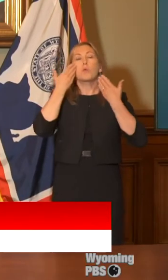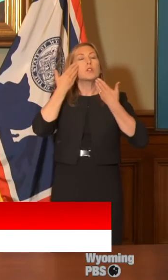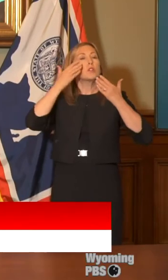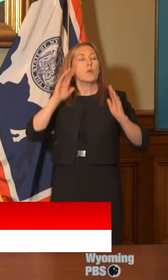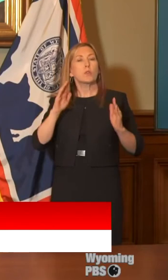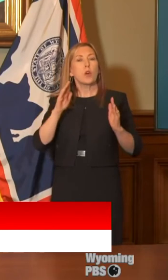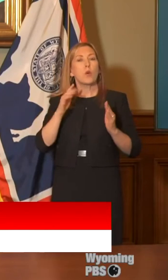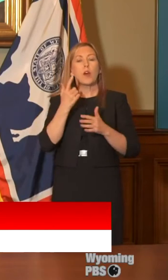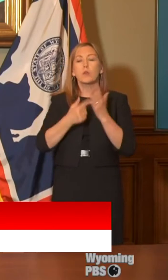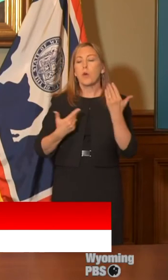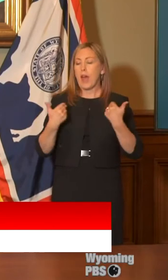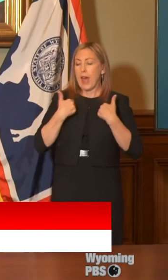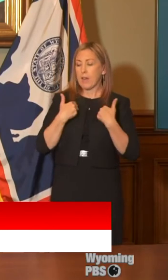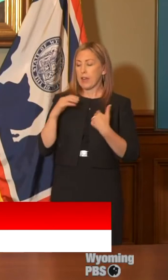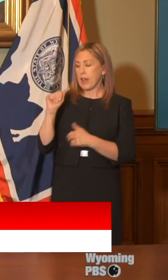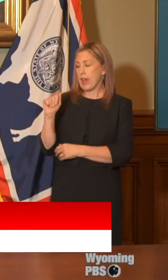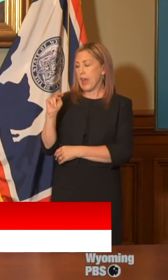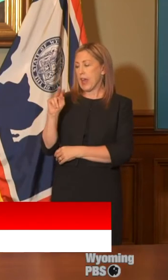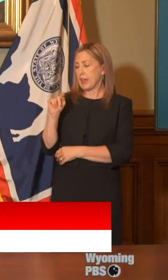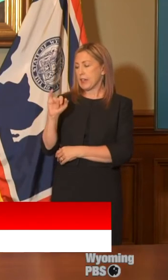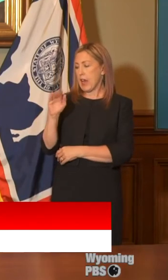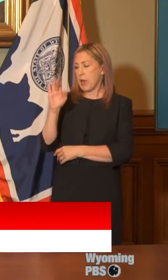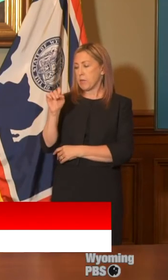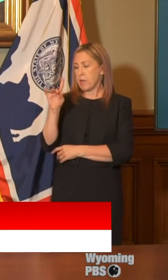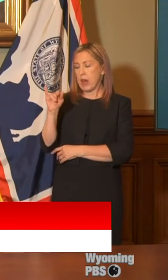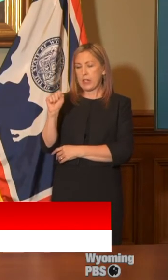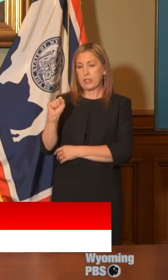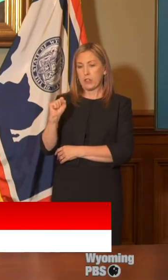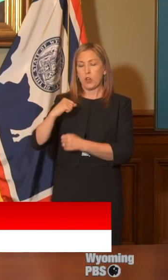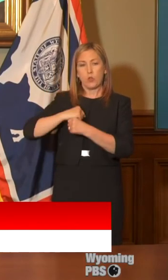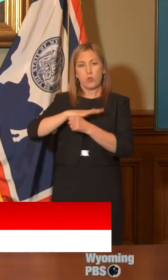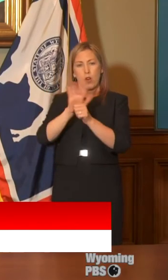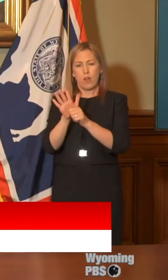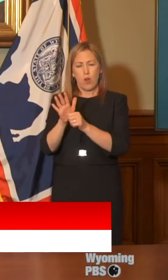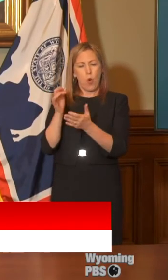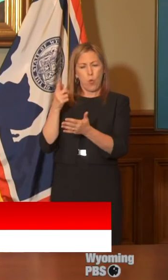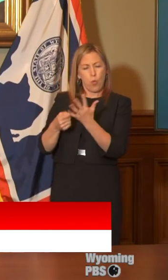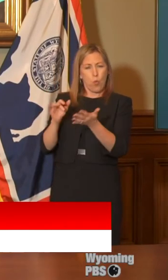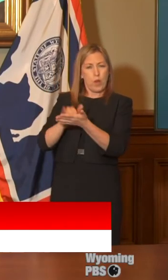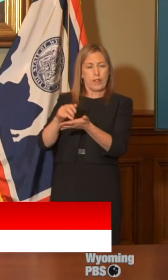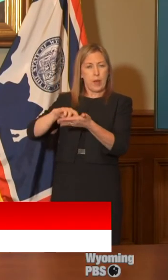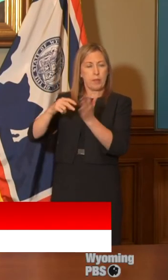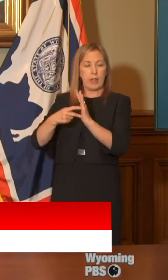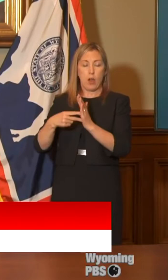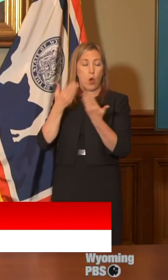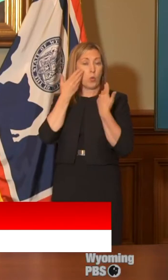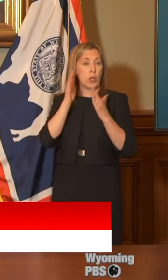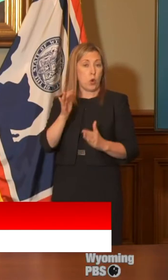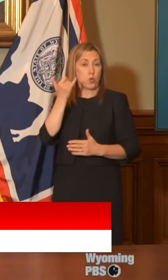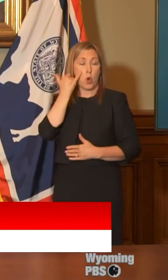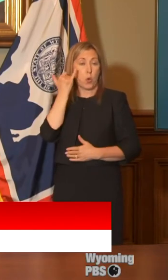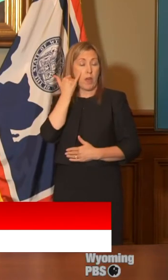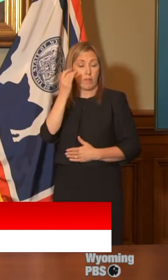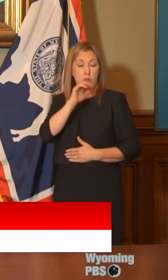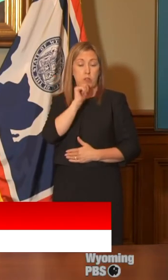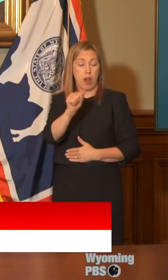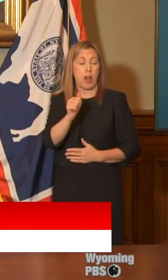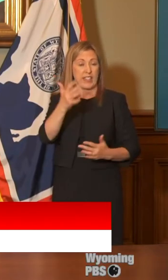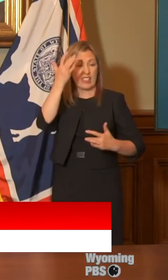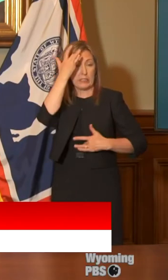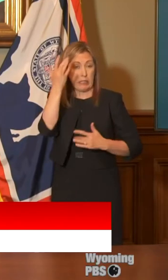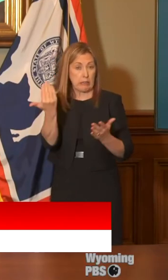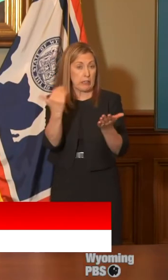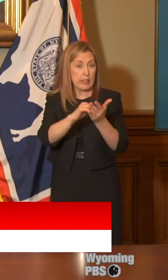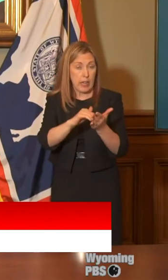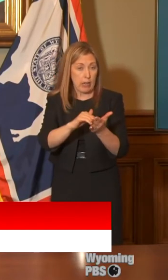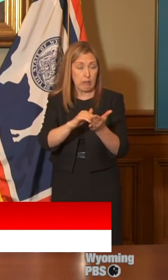what having antibodies to coronavirus means. We don't know yet if that provides you immunity from second infection